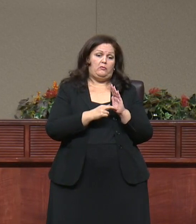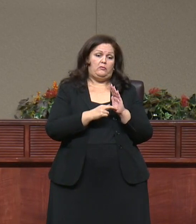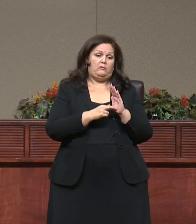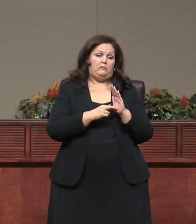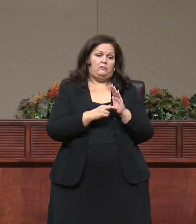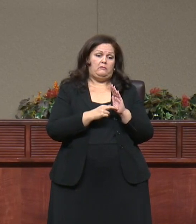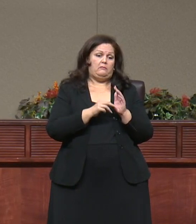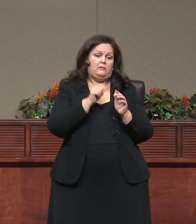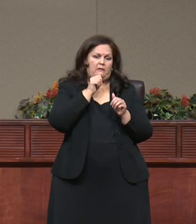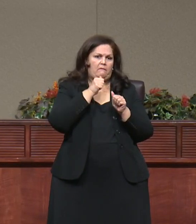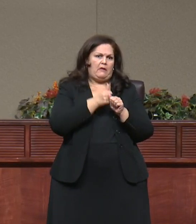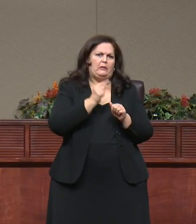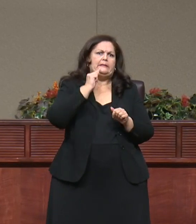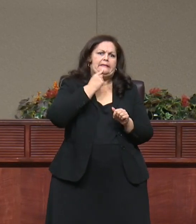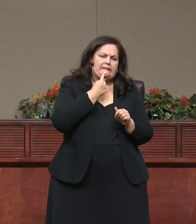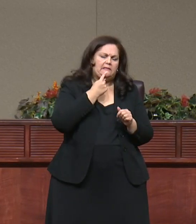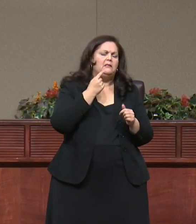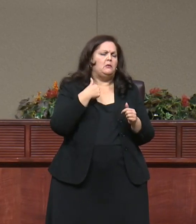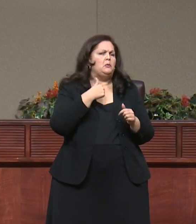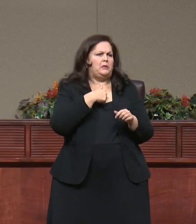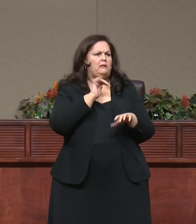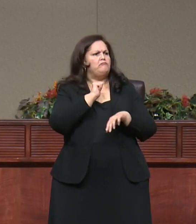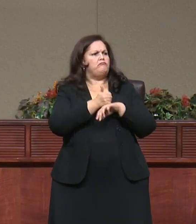could be punitive,